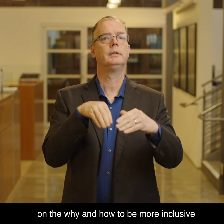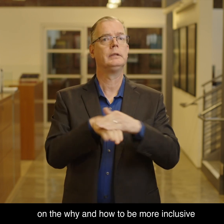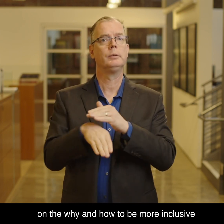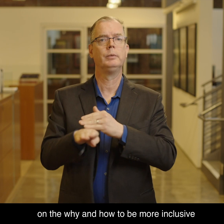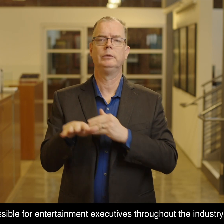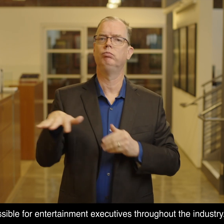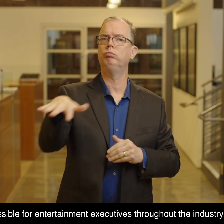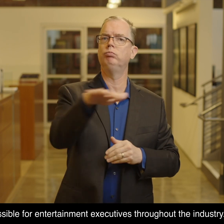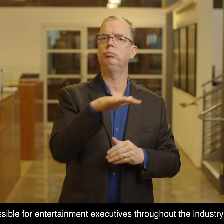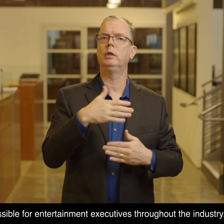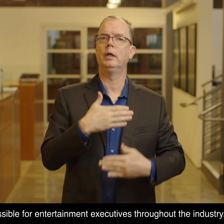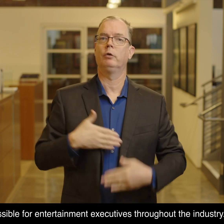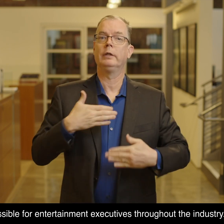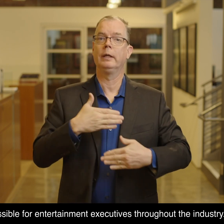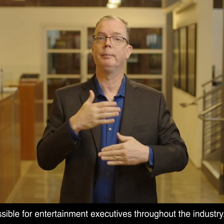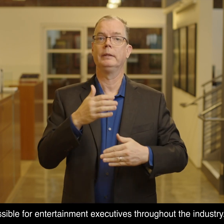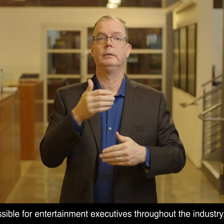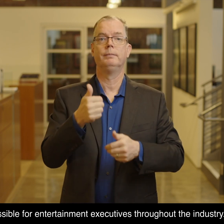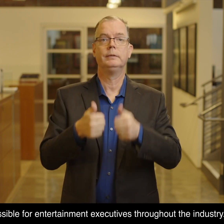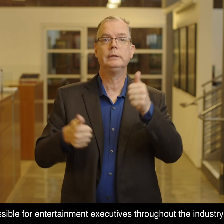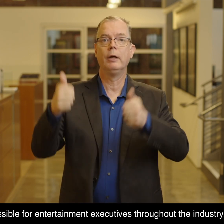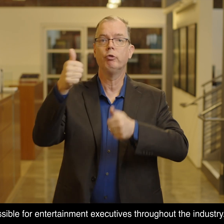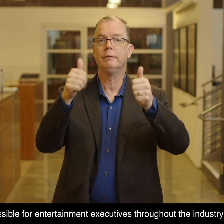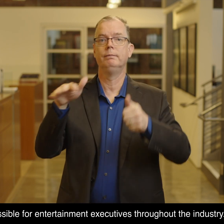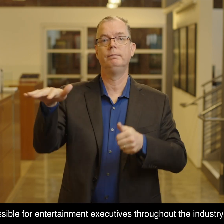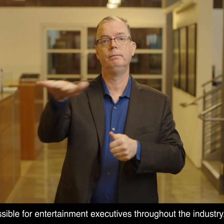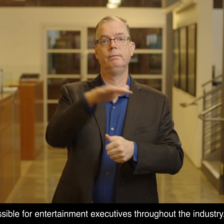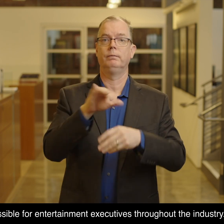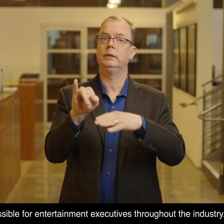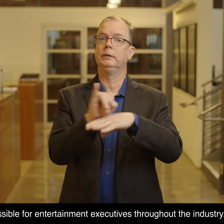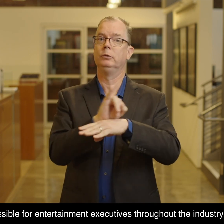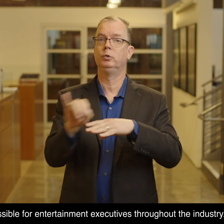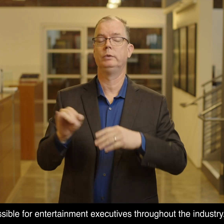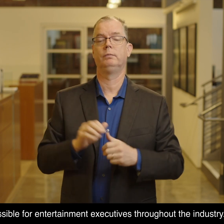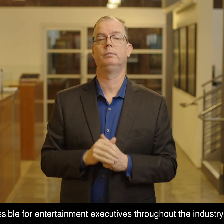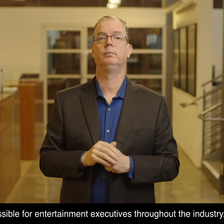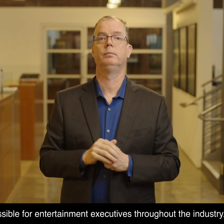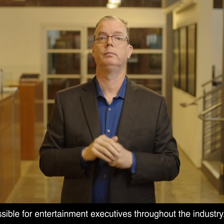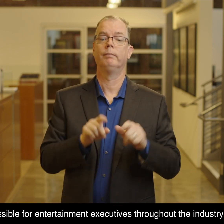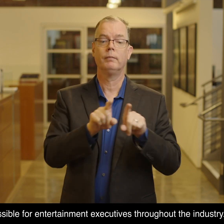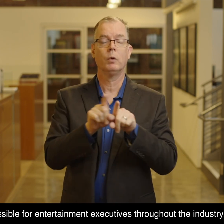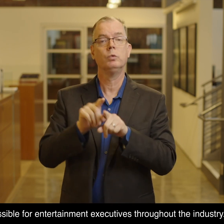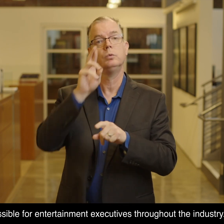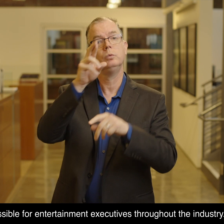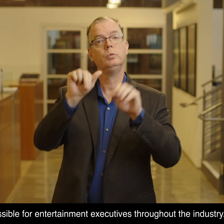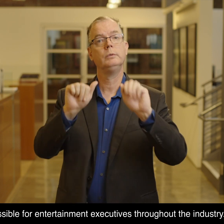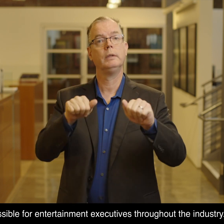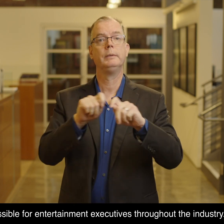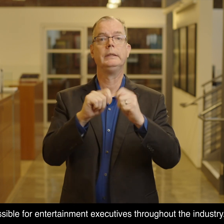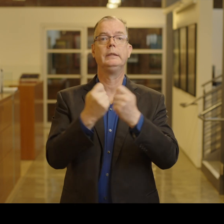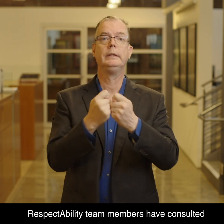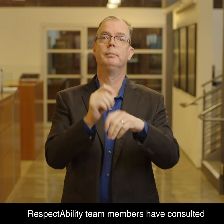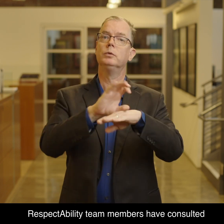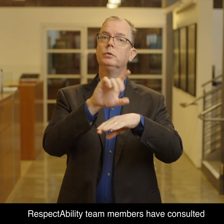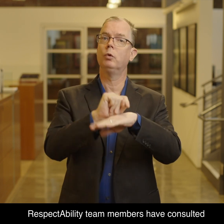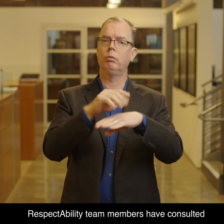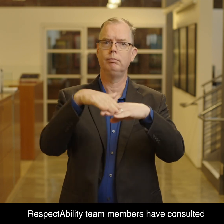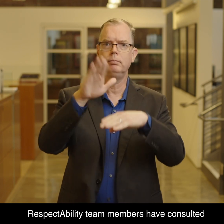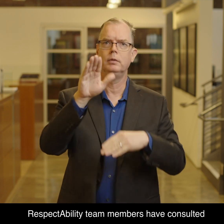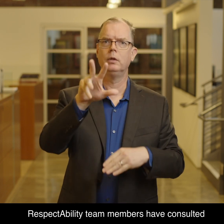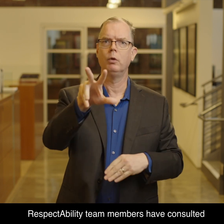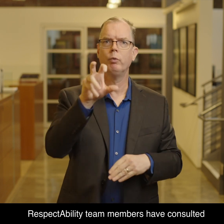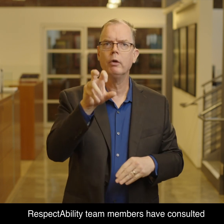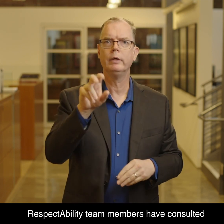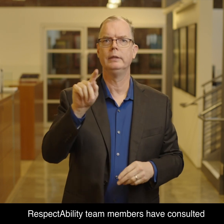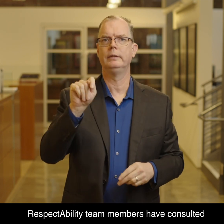more inclusive and accessible for entertainment executives throughout the industry. In addition,